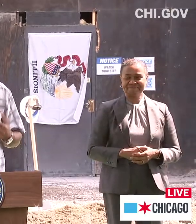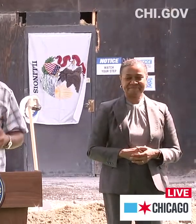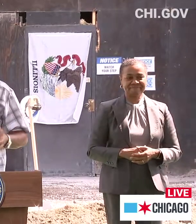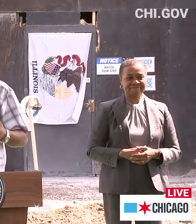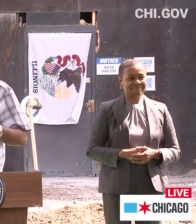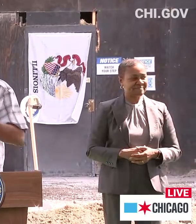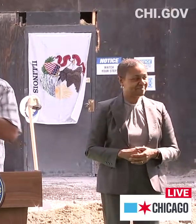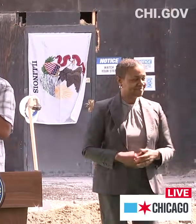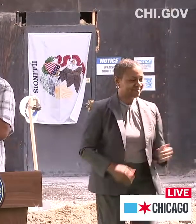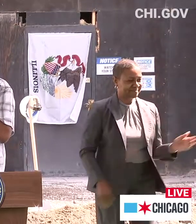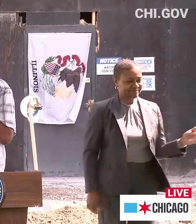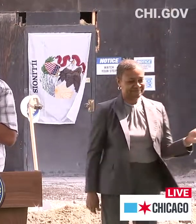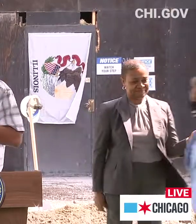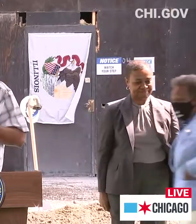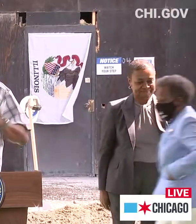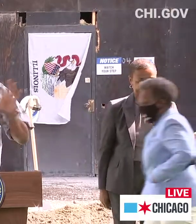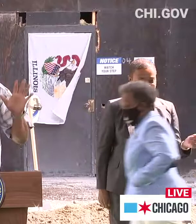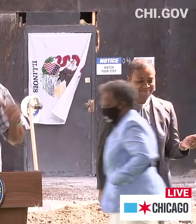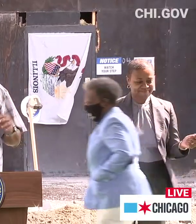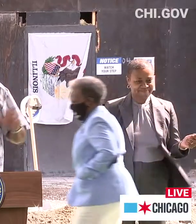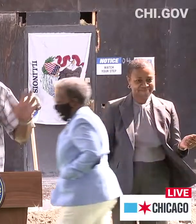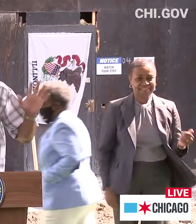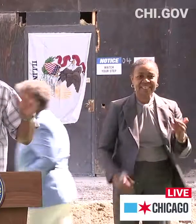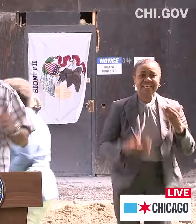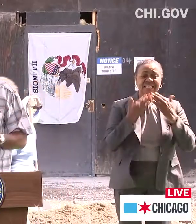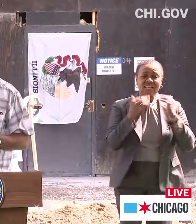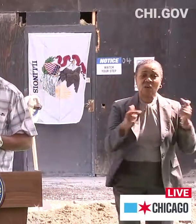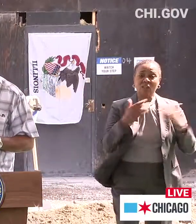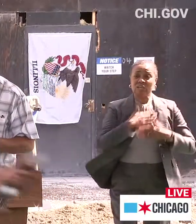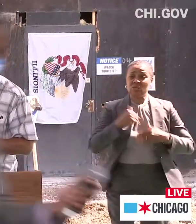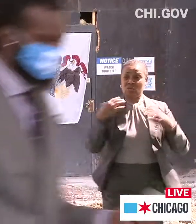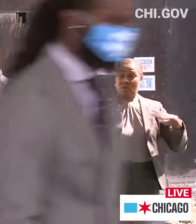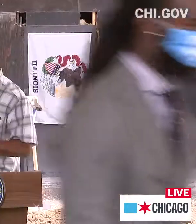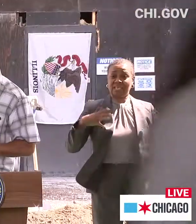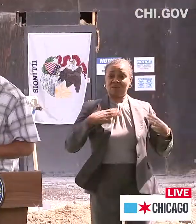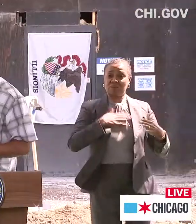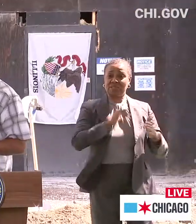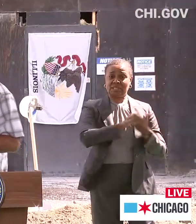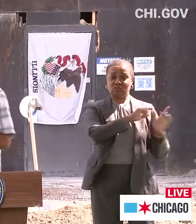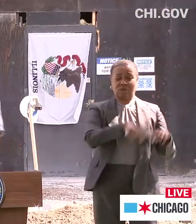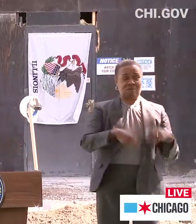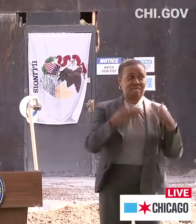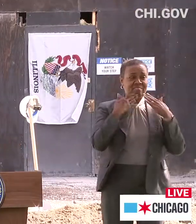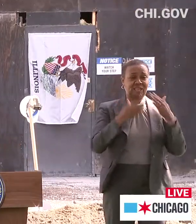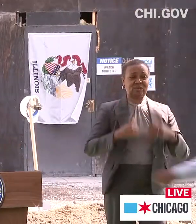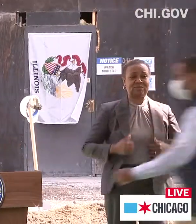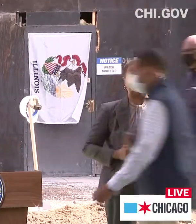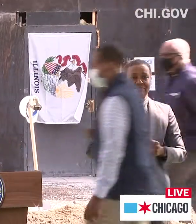All right, well, thank you all so much. Enjoy your Labor Day. We really appreciate you all for being here. Thank you so much.